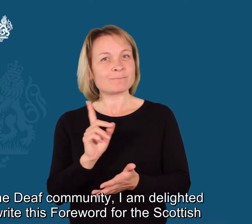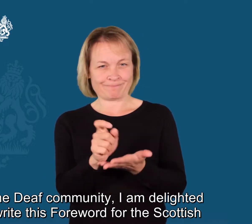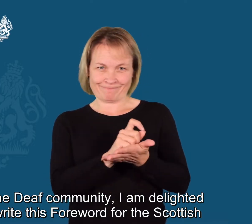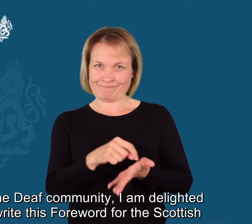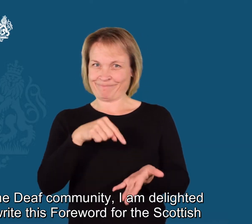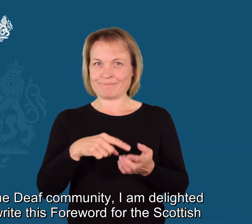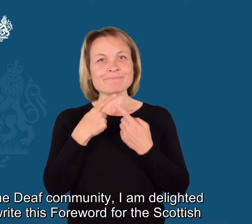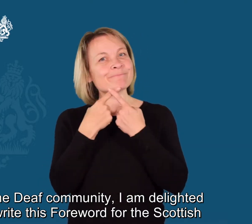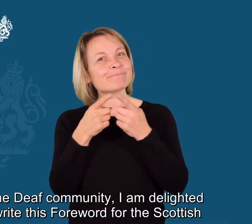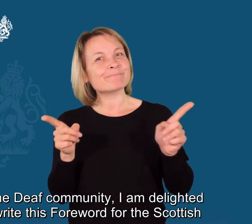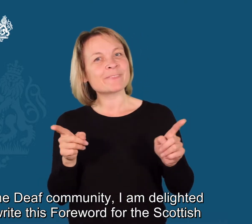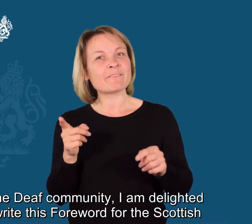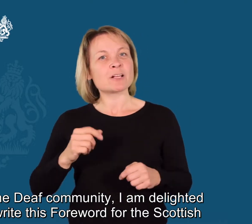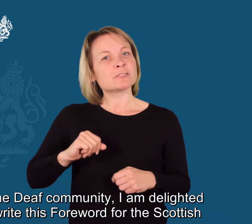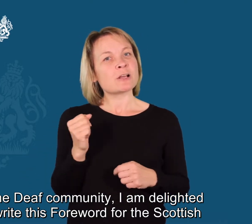Tribunal Services BSL Plan.